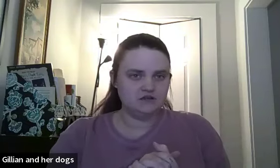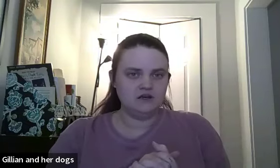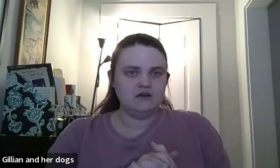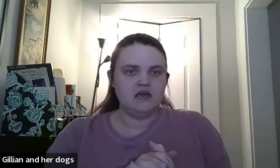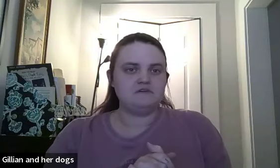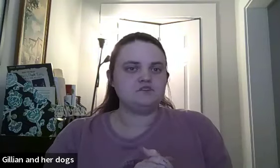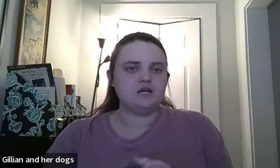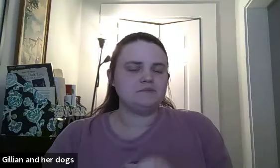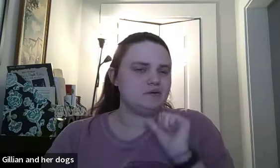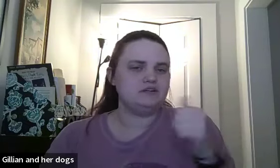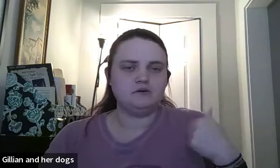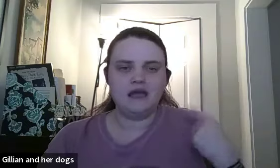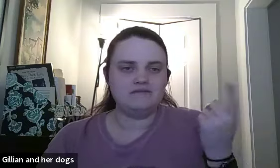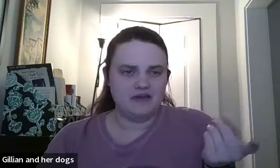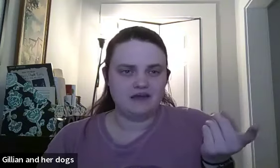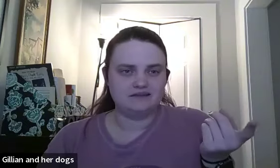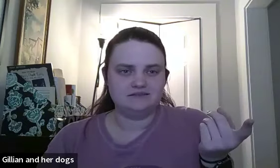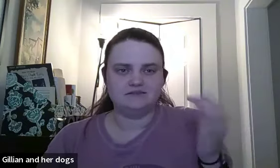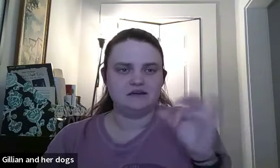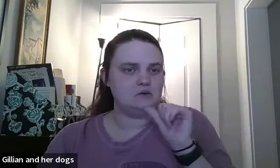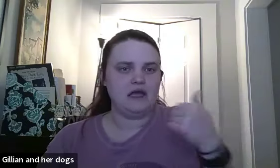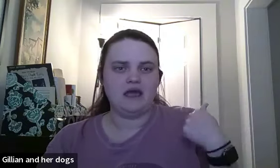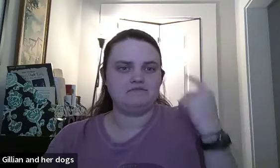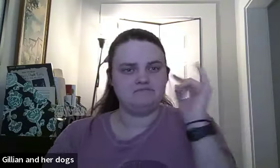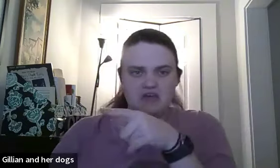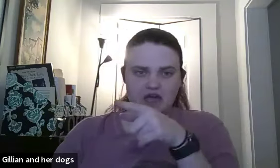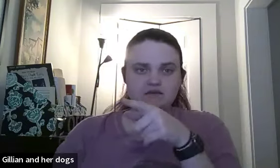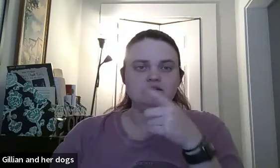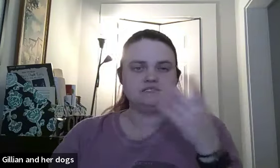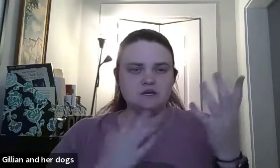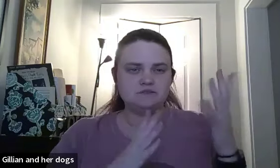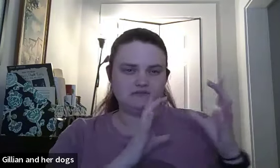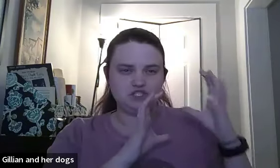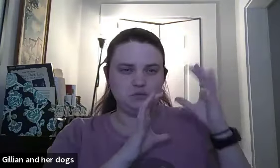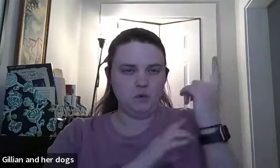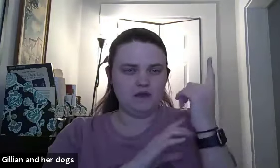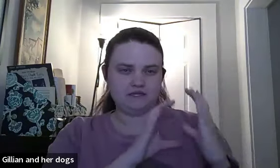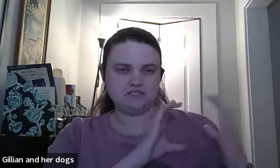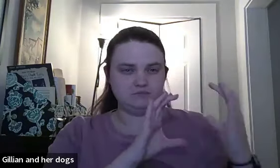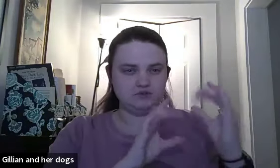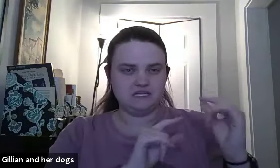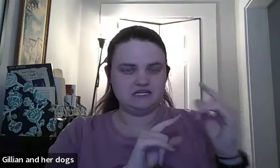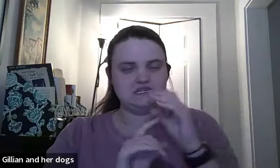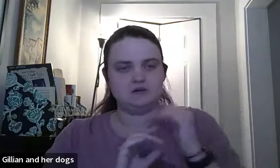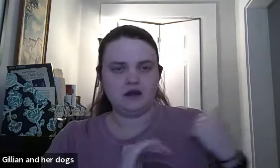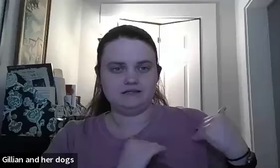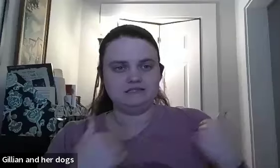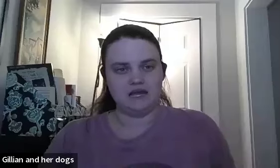conversation. If I'm talking about like, well, I don't have that, I don't have that. Sometimes like if it's just one like simple sentence, it'll kind of